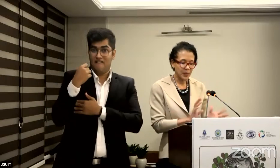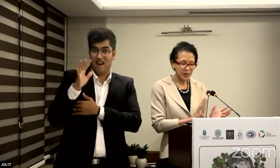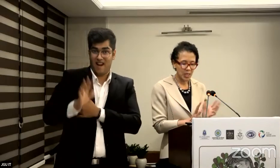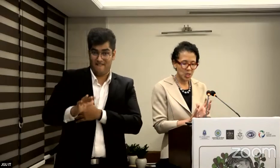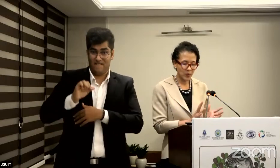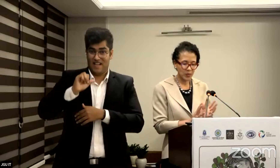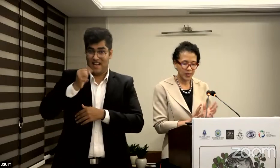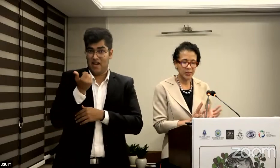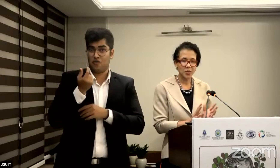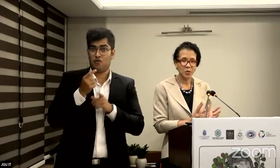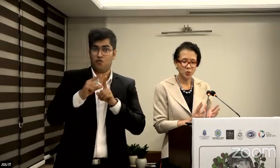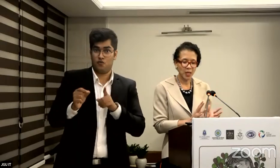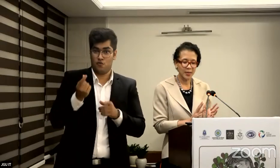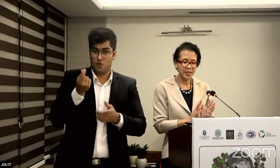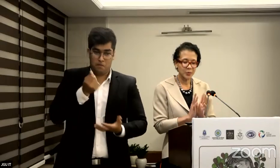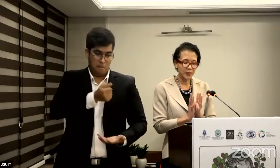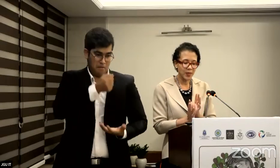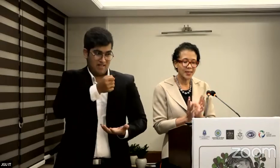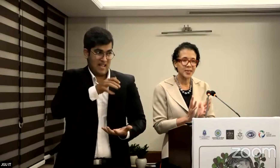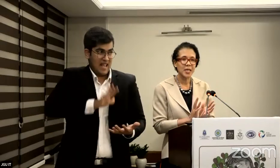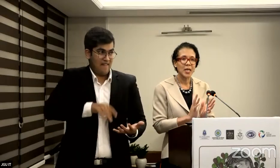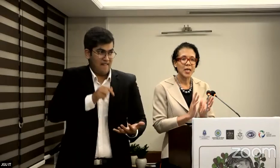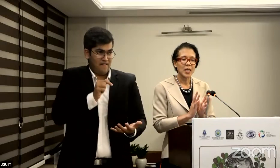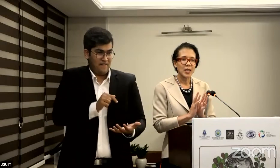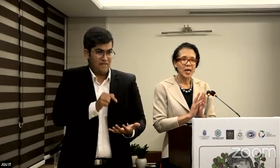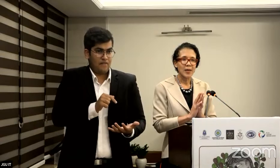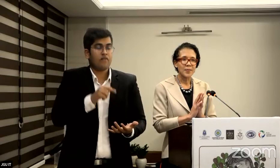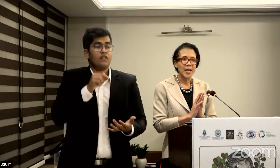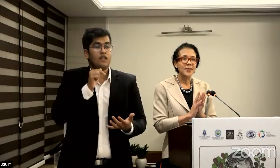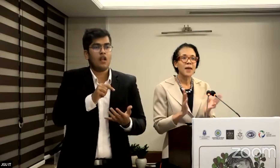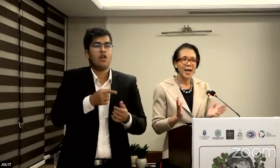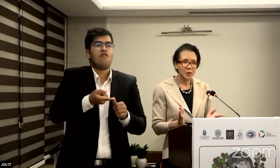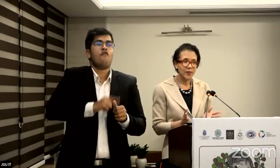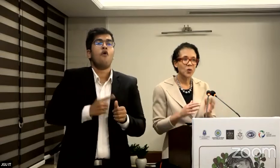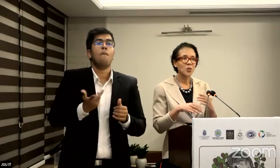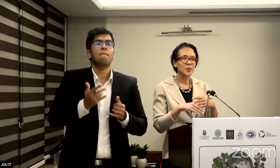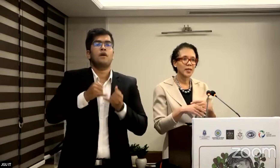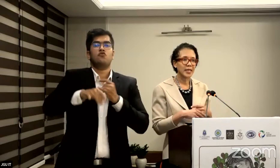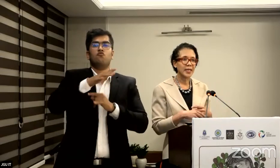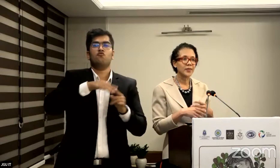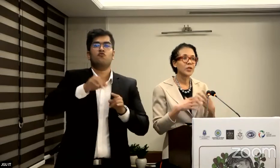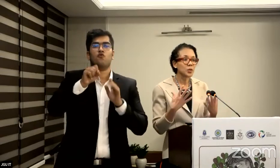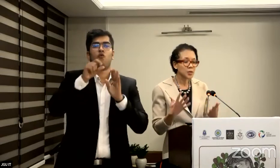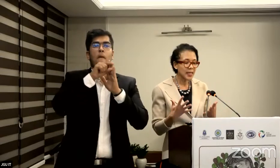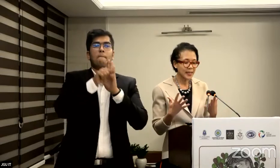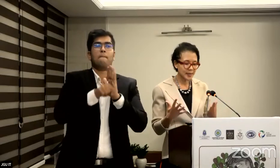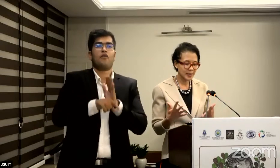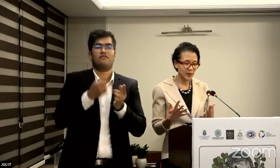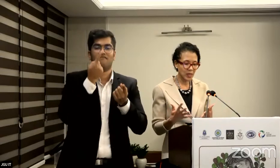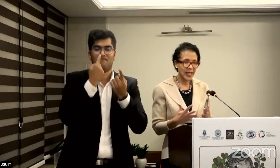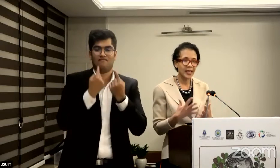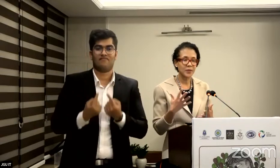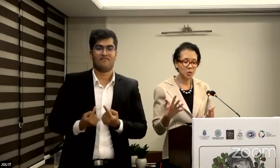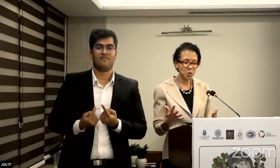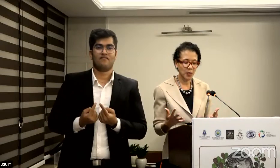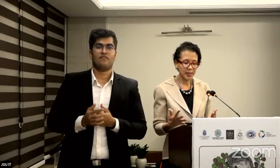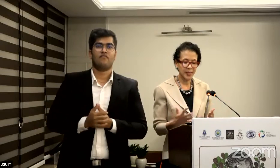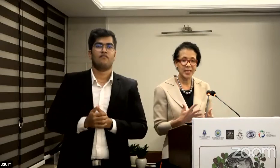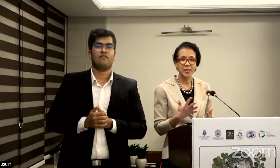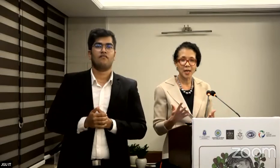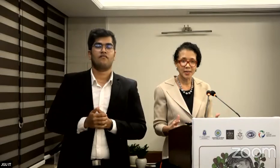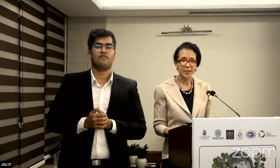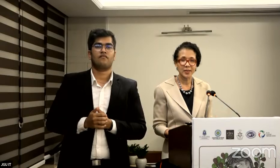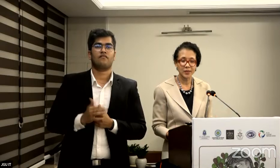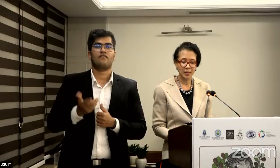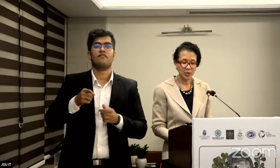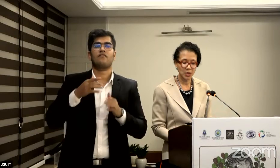the implementation of a particular social policy reflects, as a matter of form, the text, if you like, of social policy in